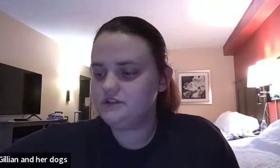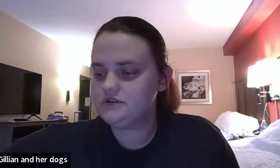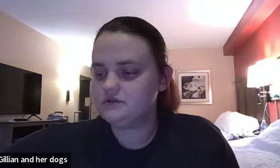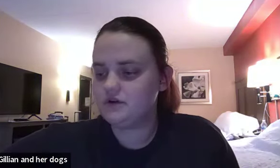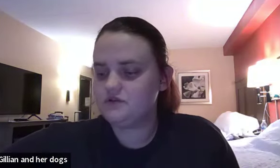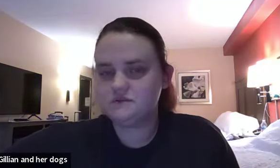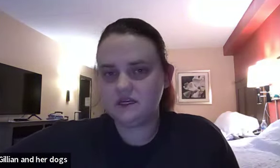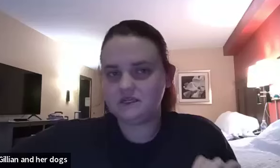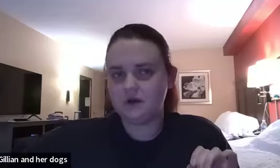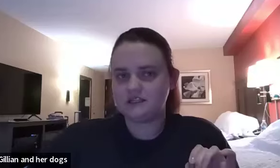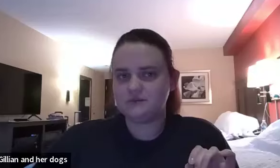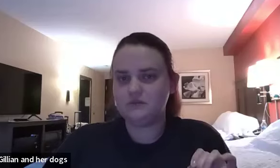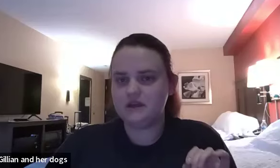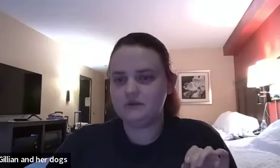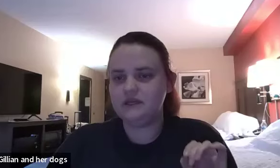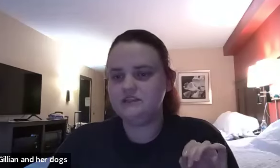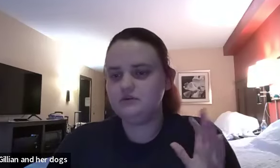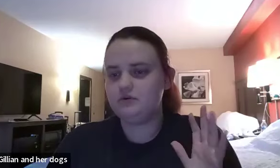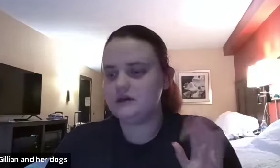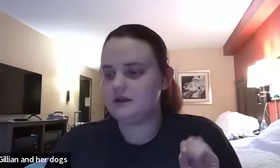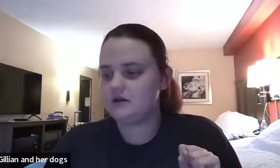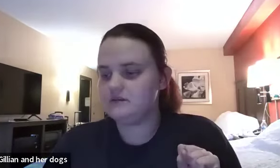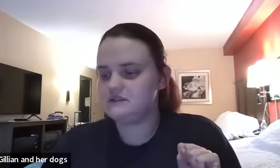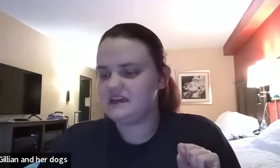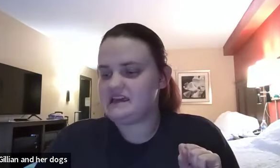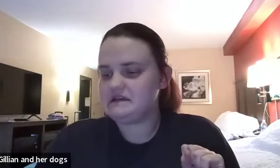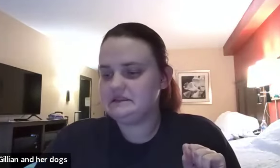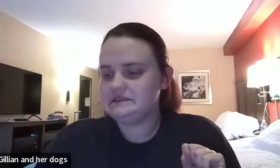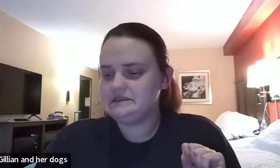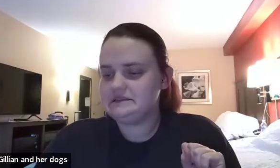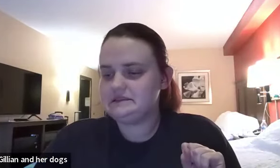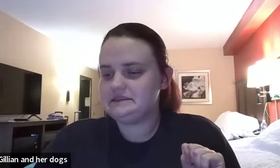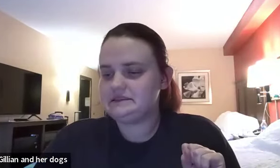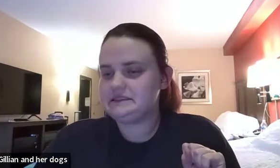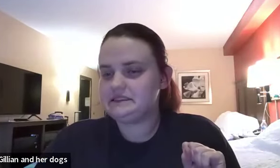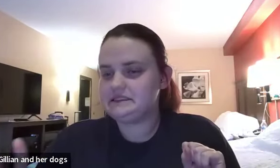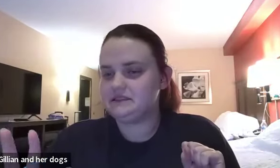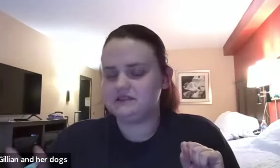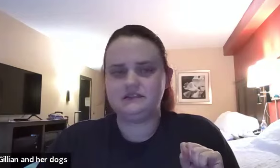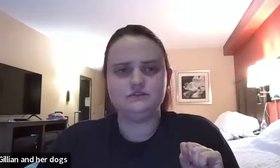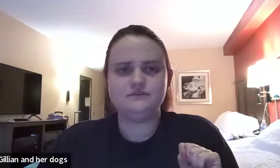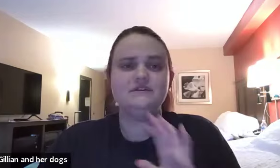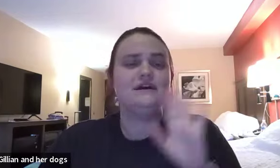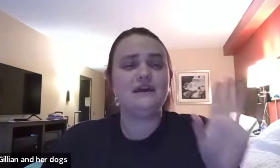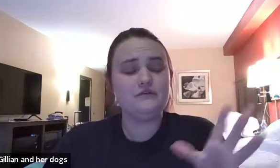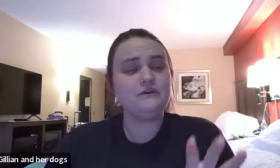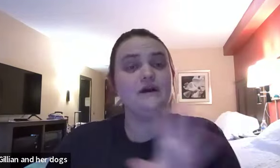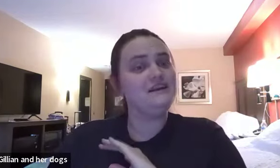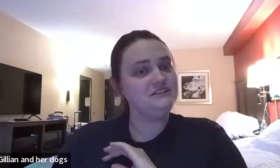is we'll go through as many as possible, but if we get to a point about, let's say, not six, whoops, actually,